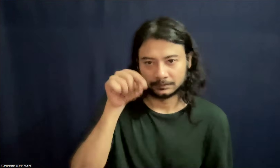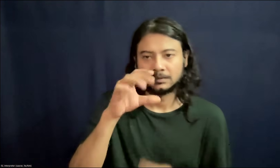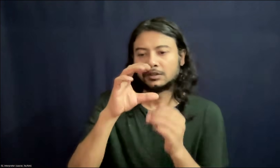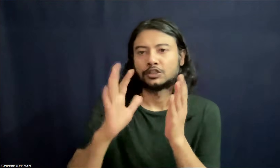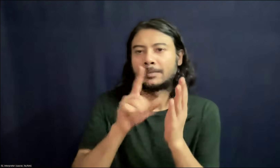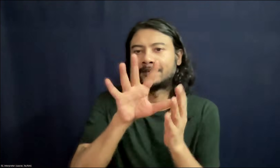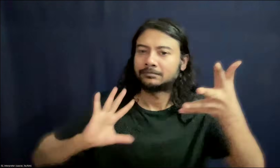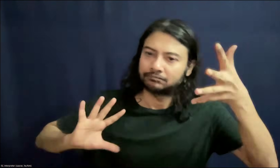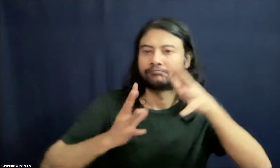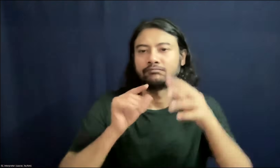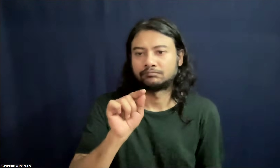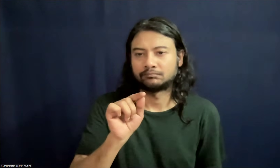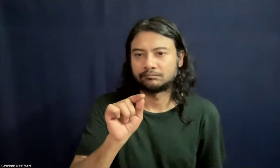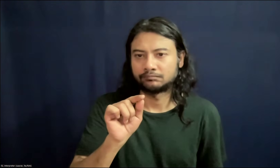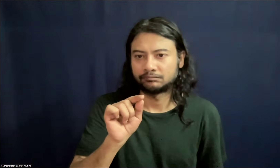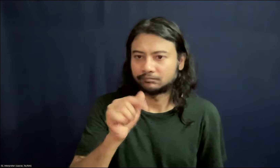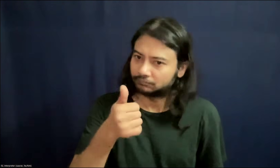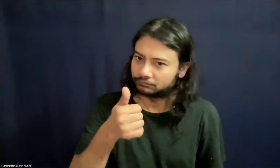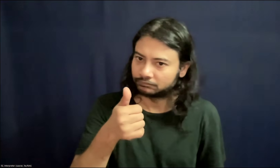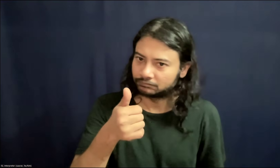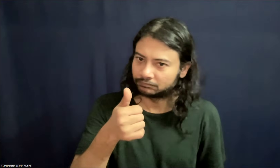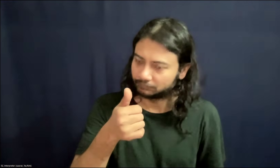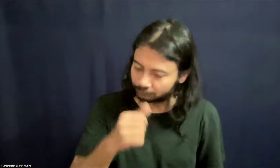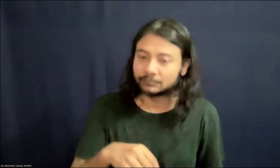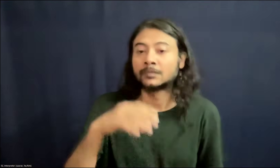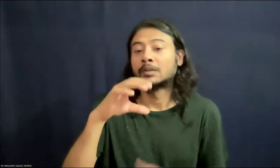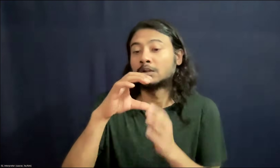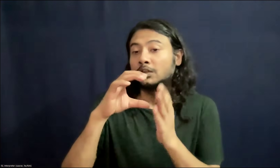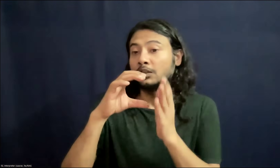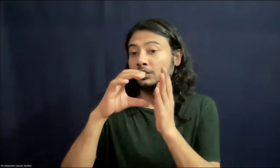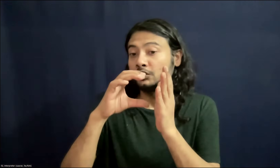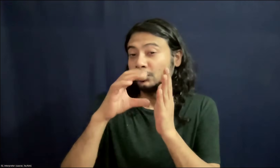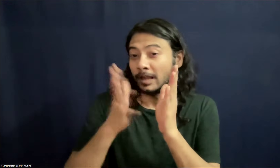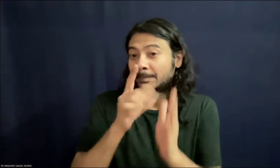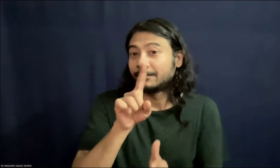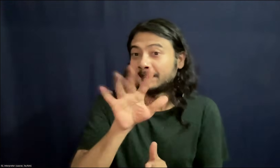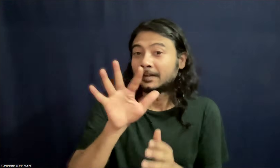So Krishna started this chapter by explaining to us about an inverted banyan tree,